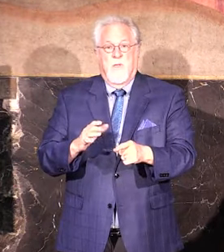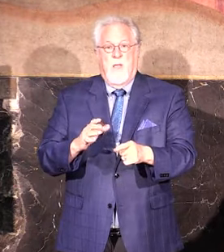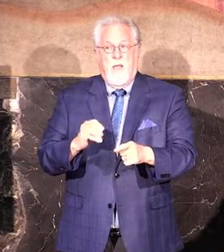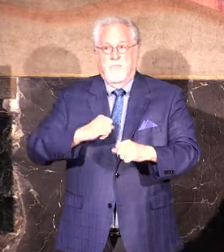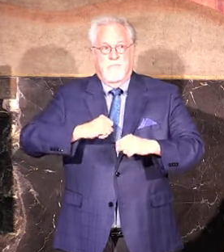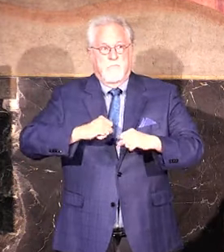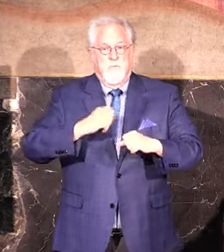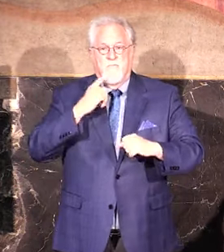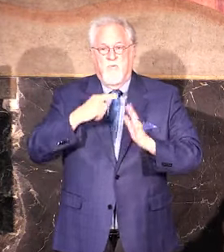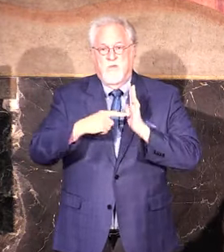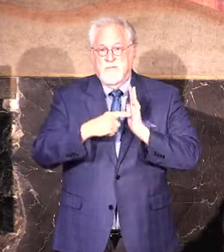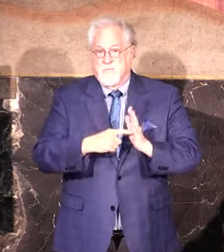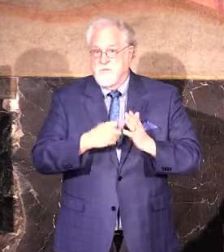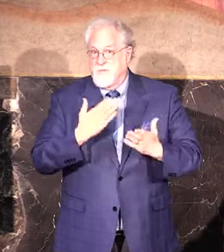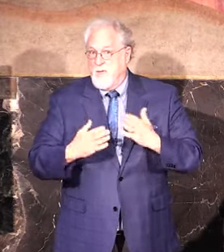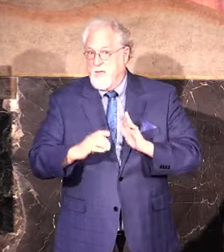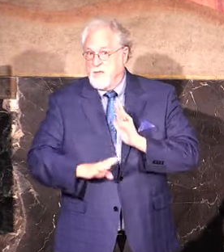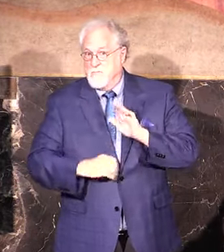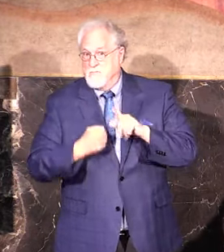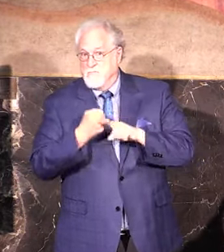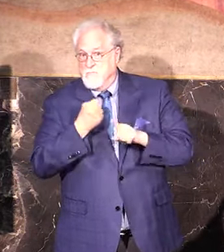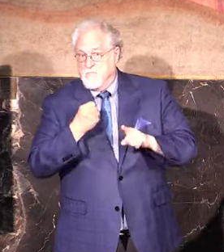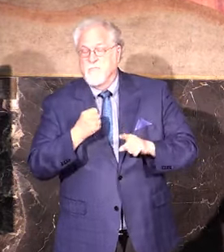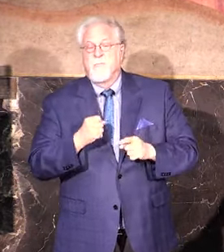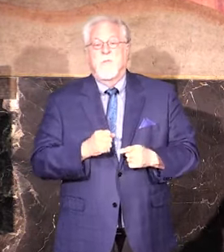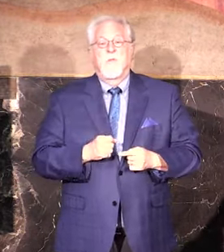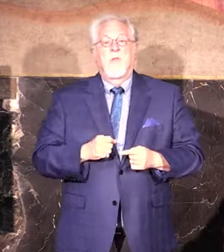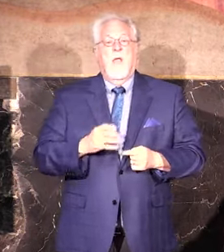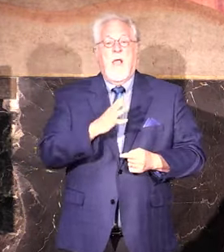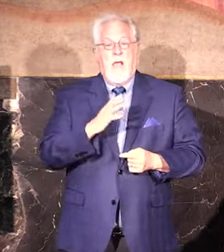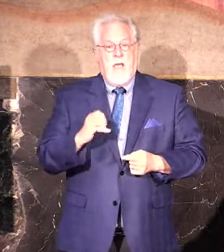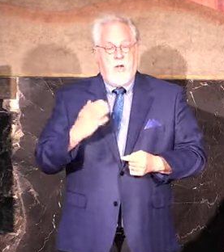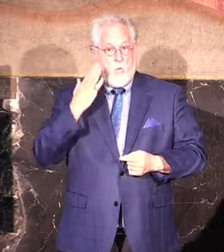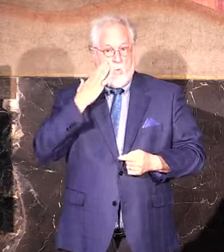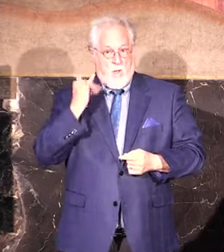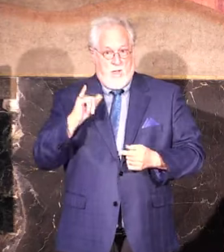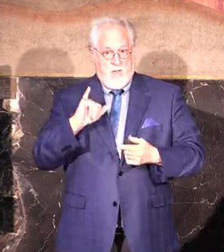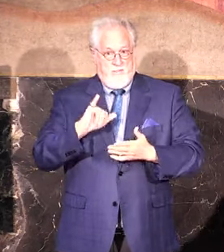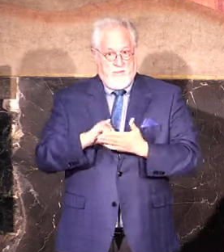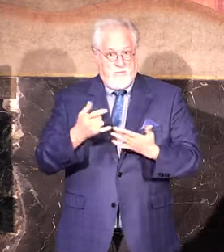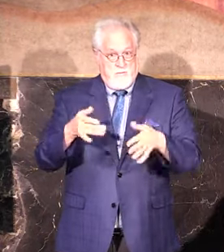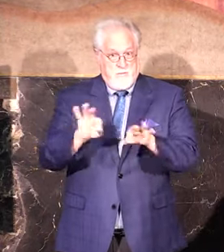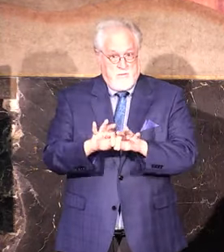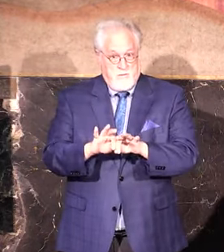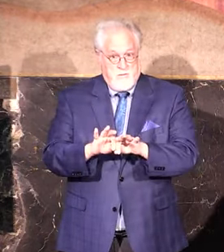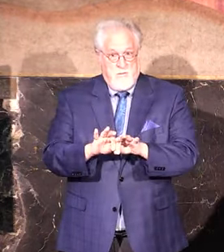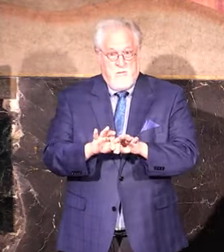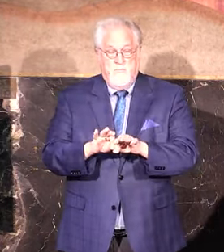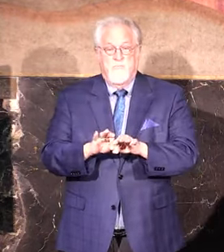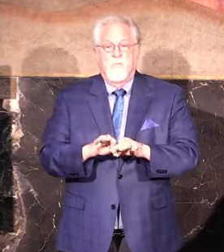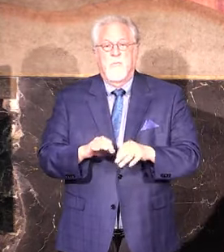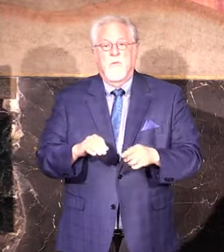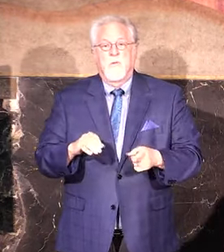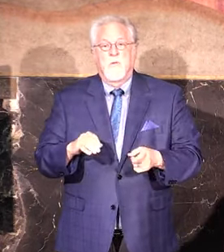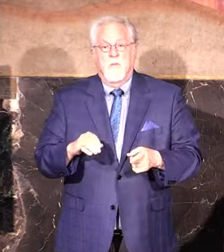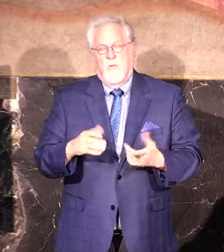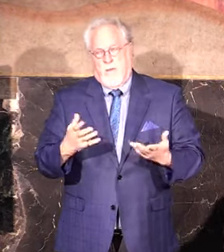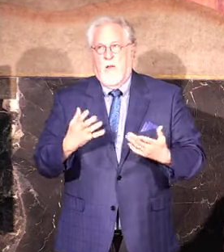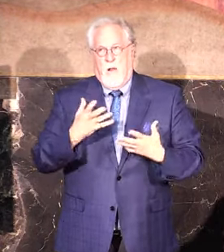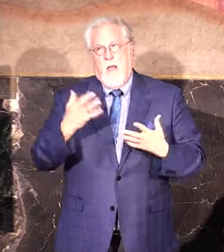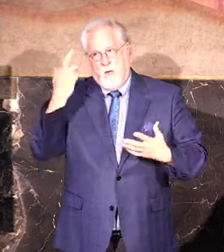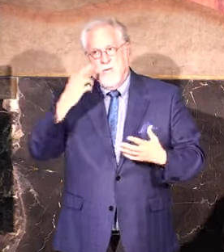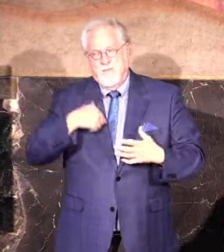for symptoms that may develop and that sort of thing. And the reason this is so critically important, well, there's lots of reasons,